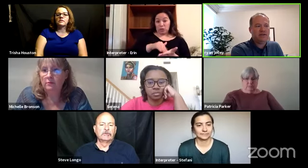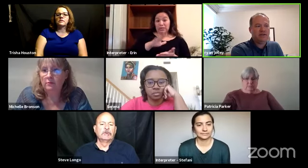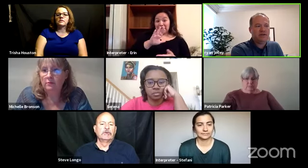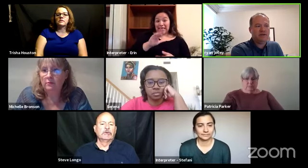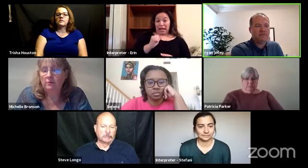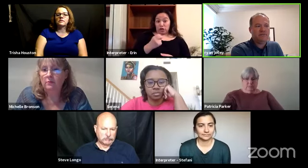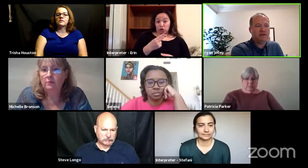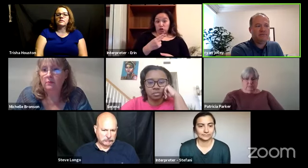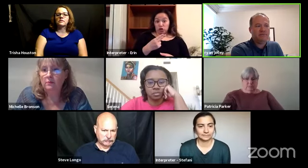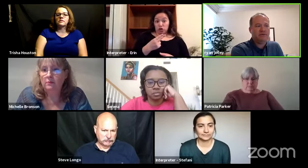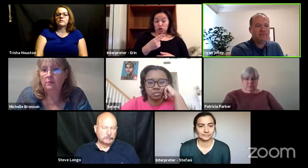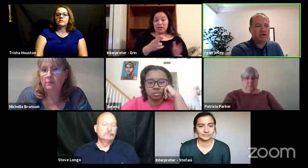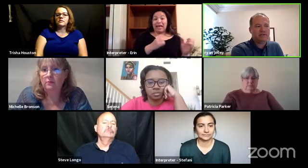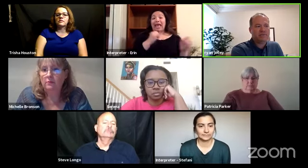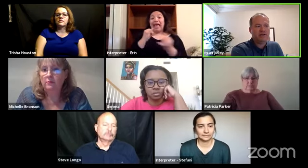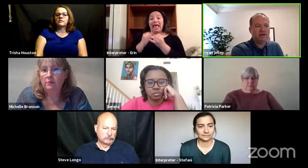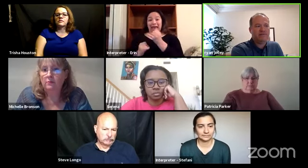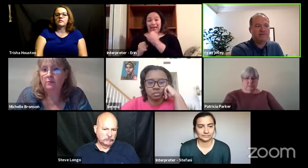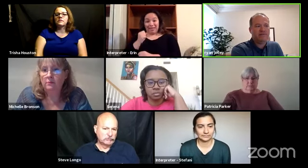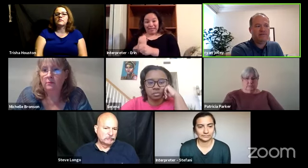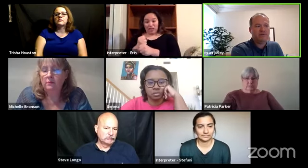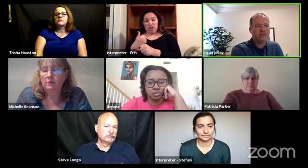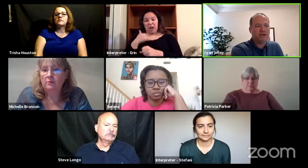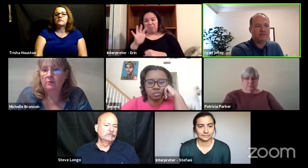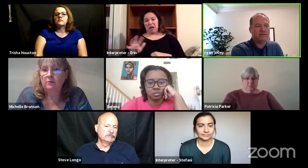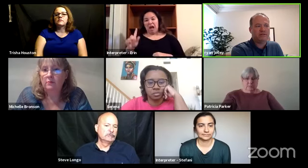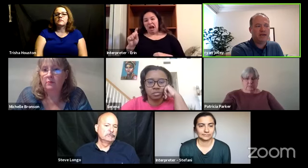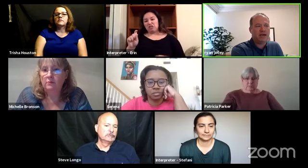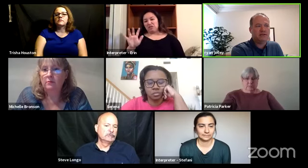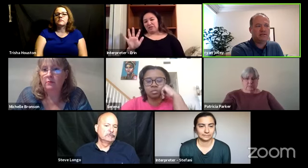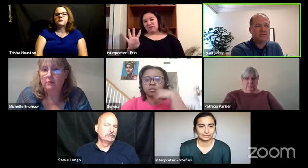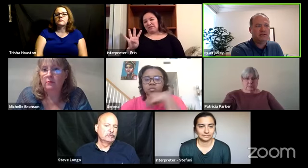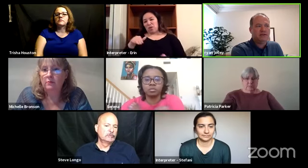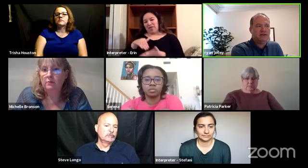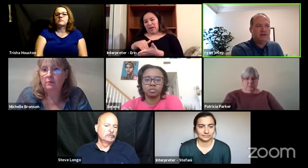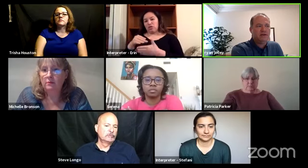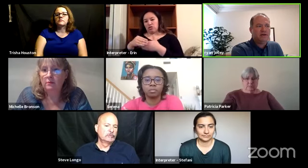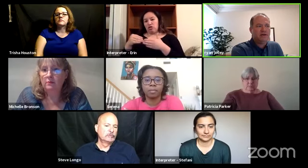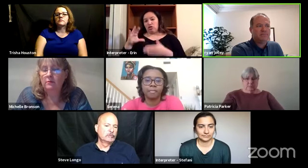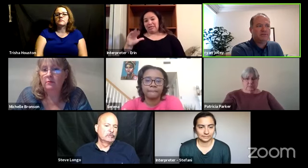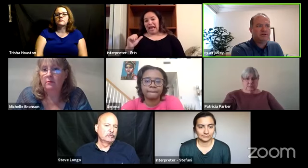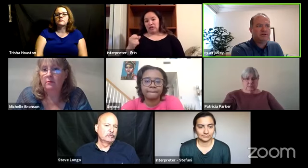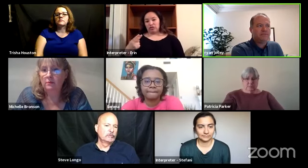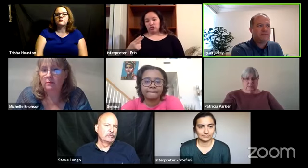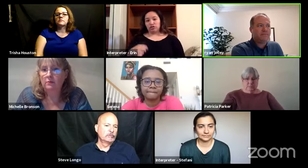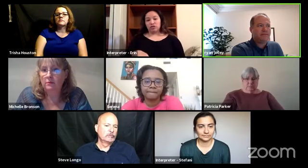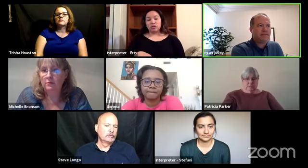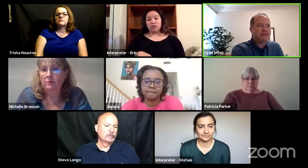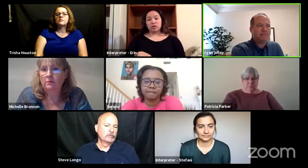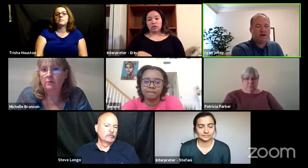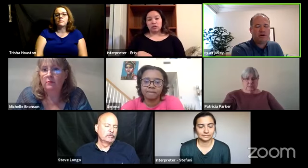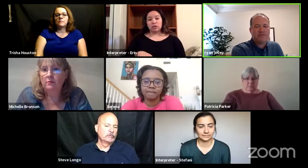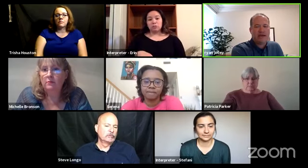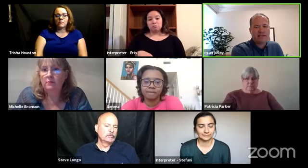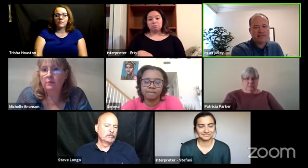with approximately 154,000 in cash. So part of that has to